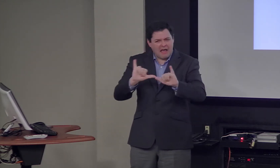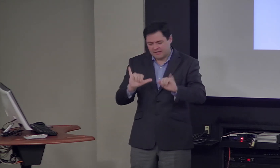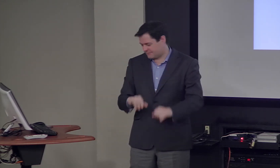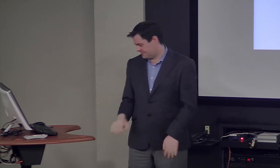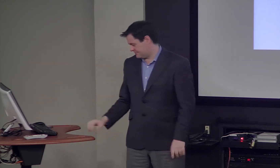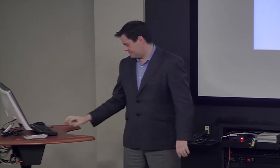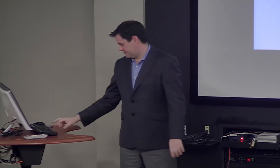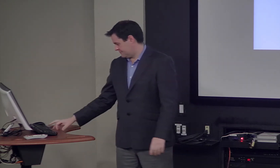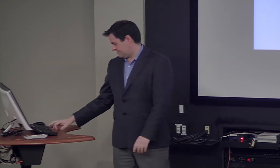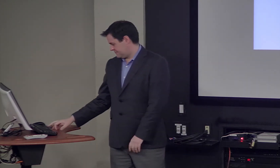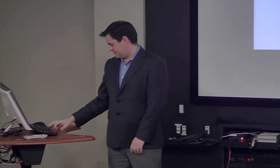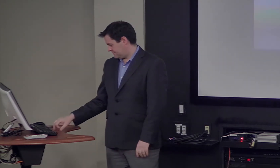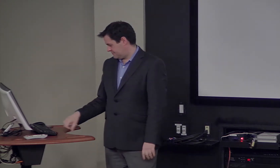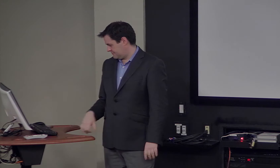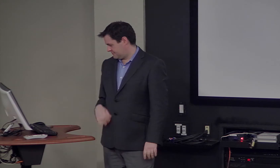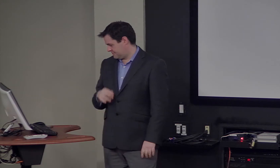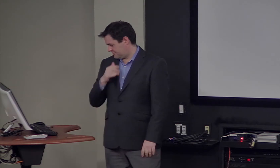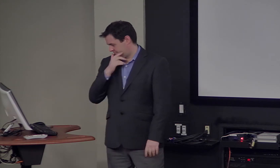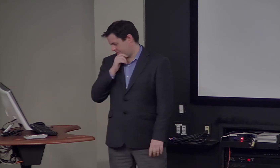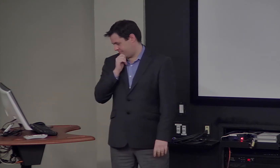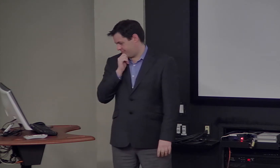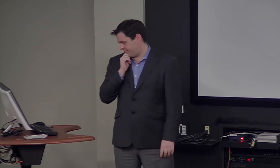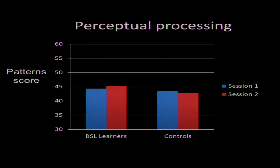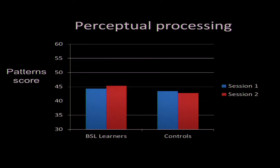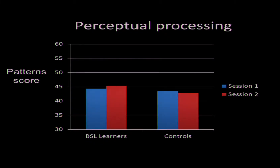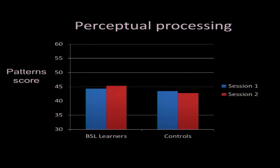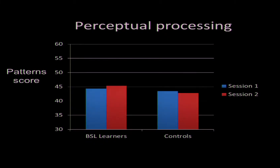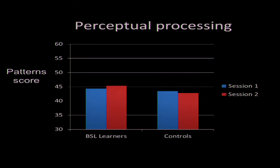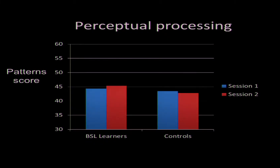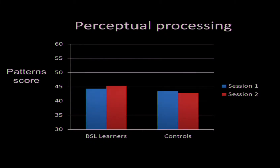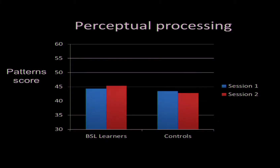So let's take a look at some of the results and the statistics as a result of these findings.